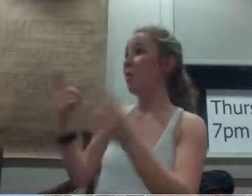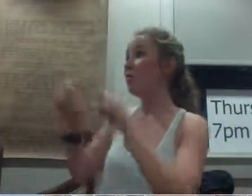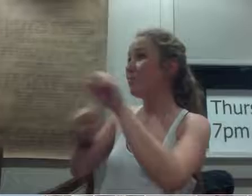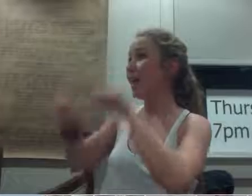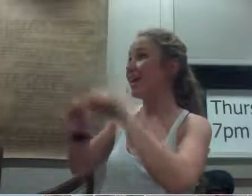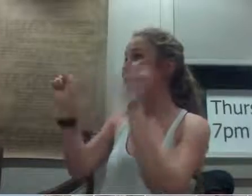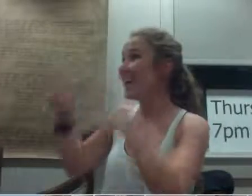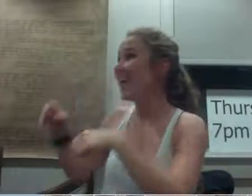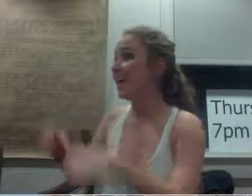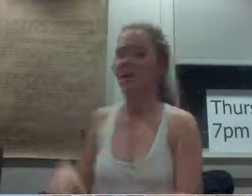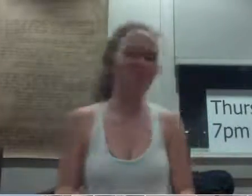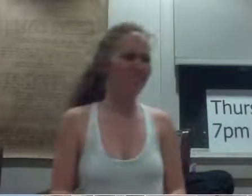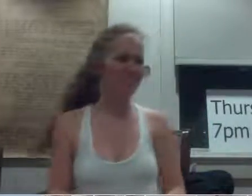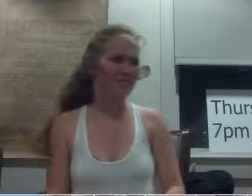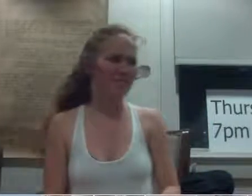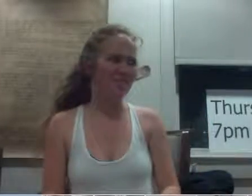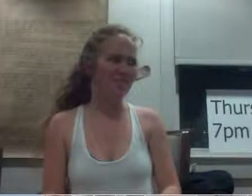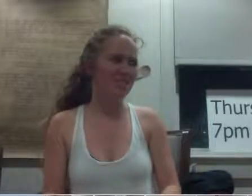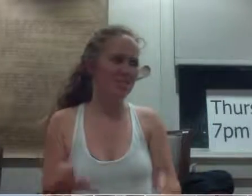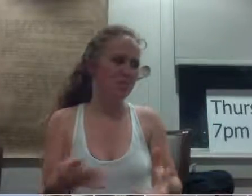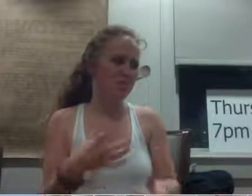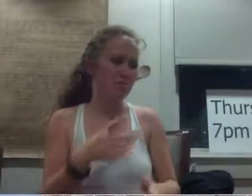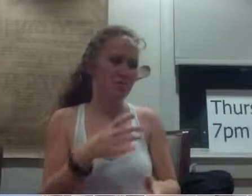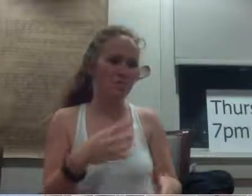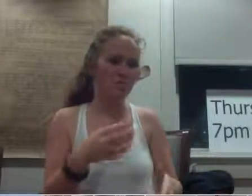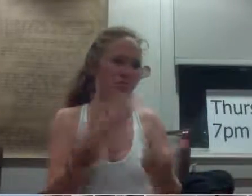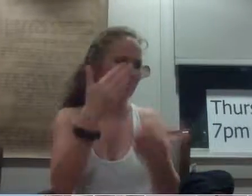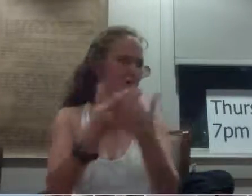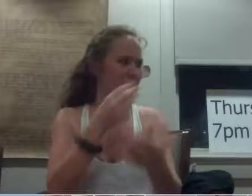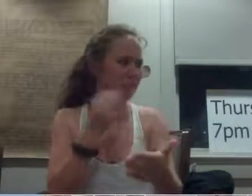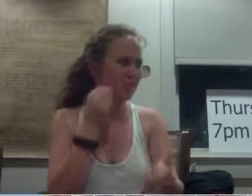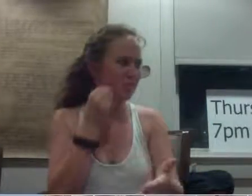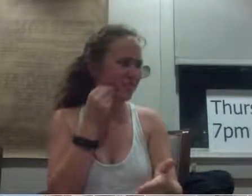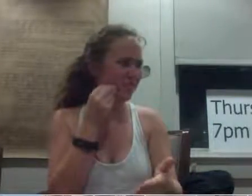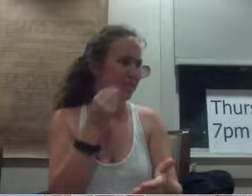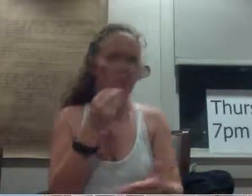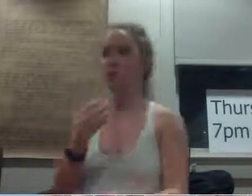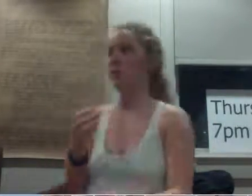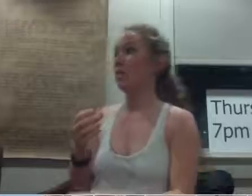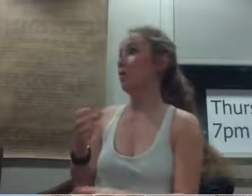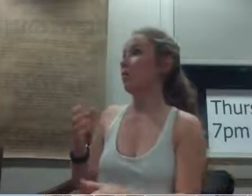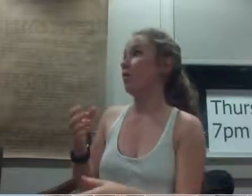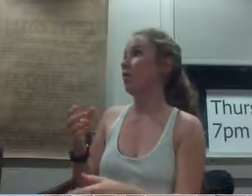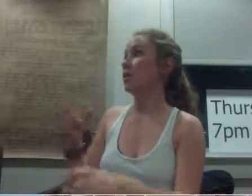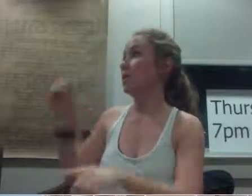the article. So can we ride our bikes out? But we've already home.